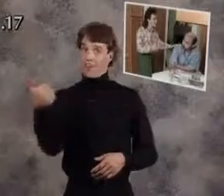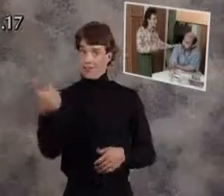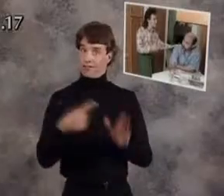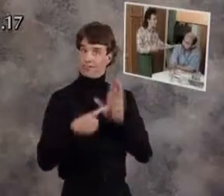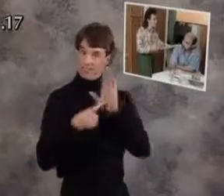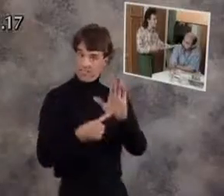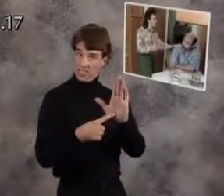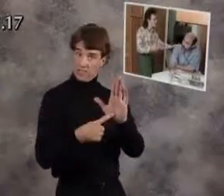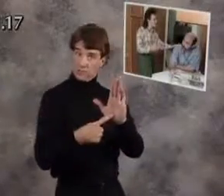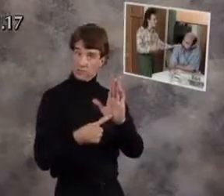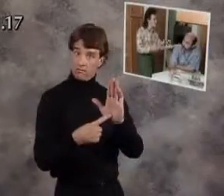And here's another example.